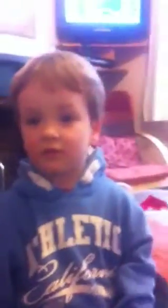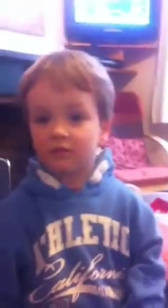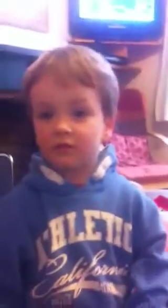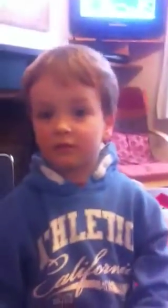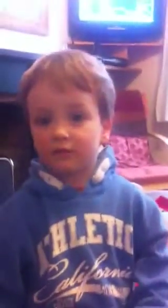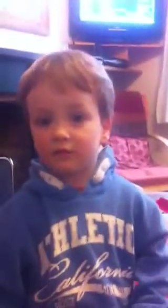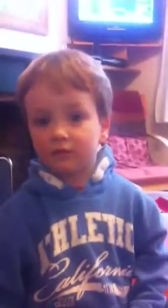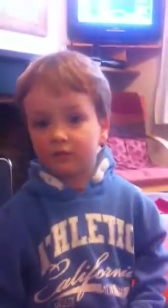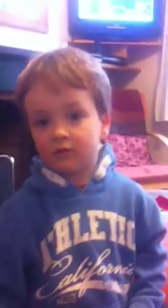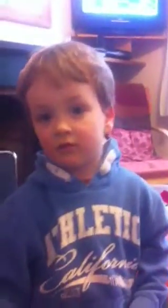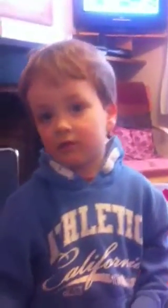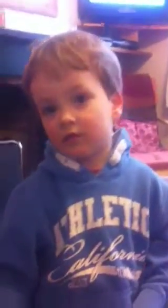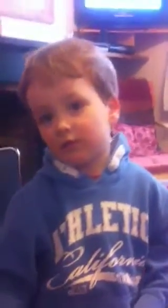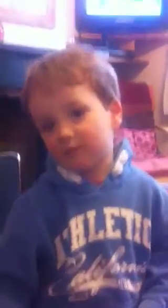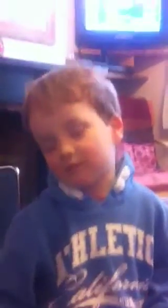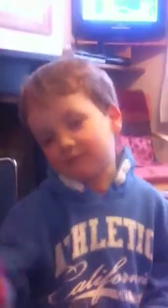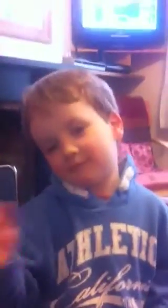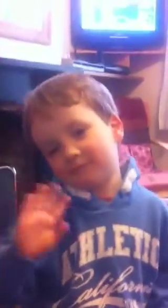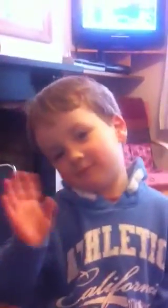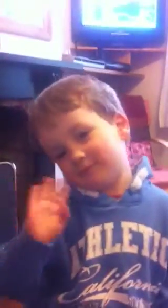then. Just say bye. Say bye. Bye.